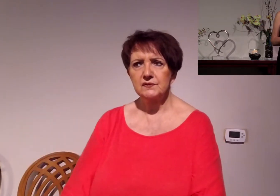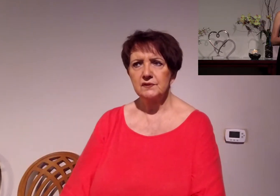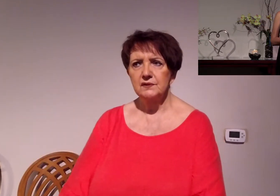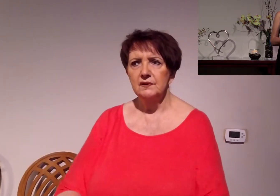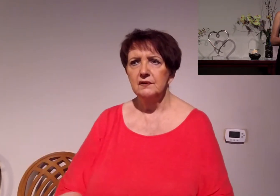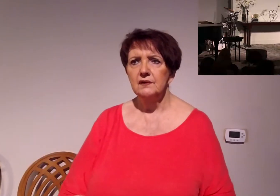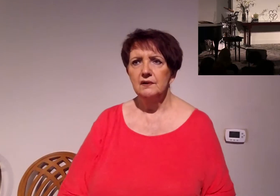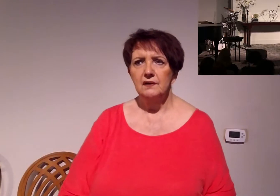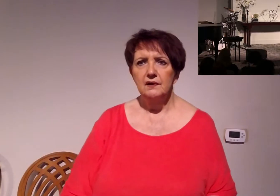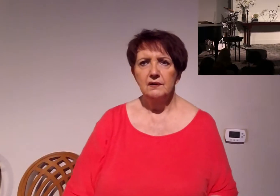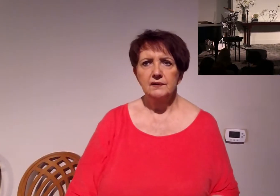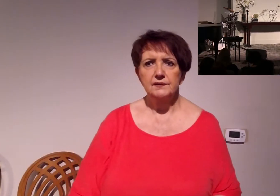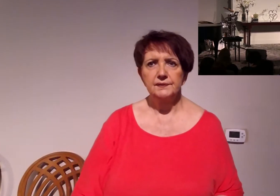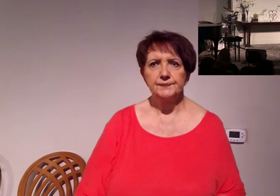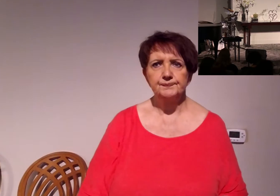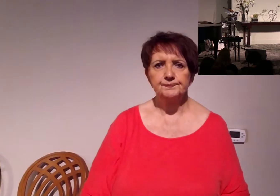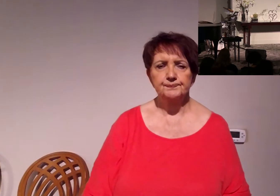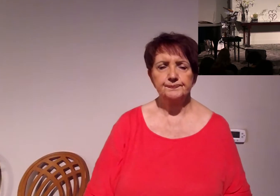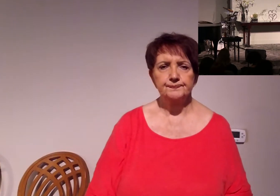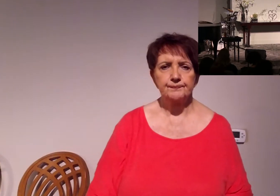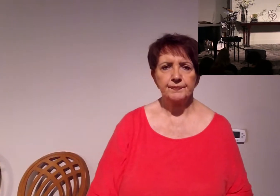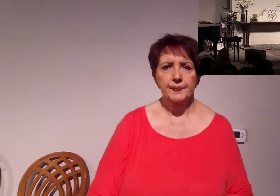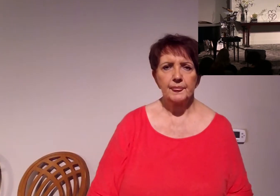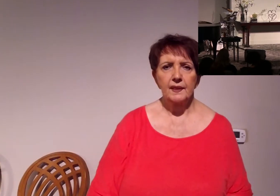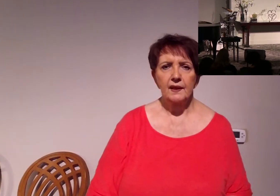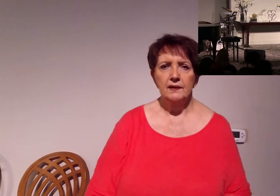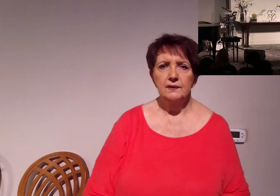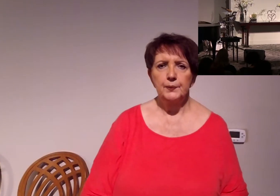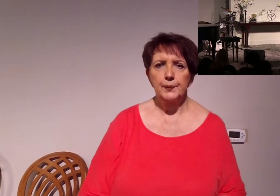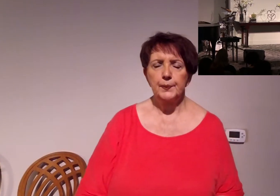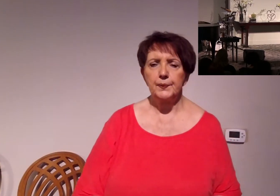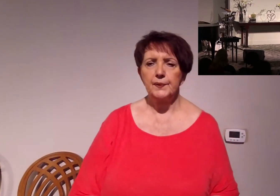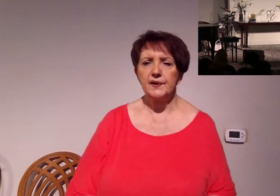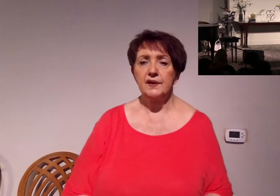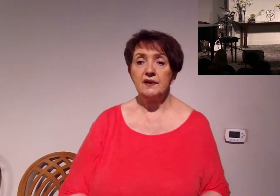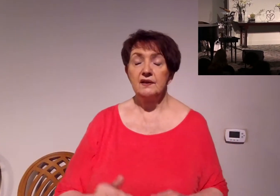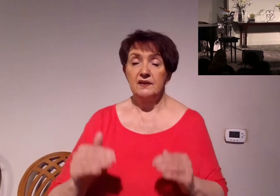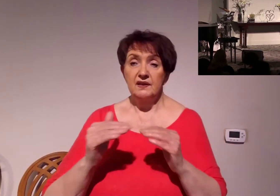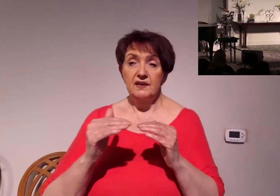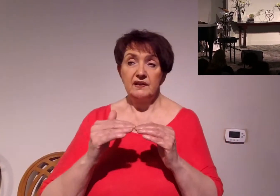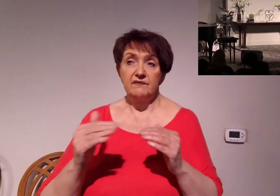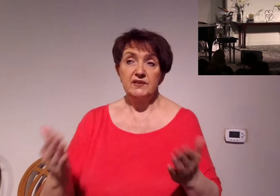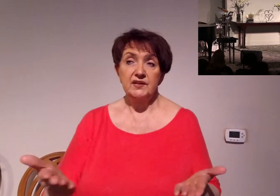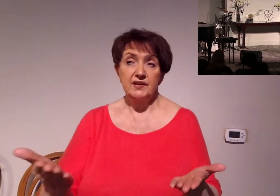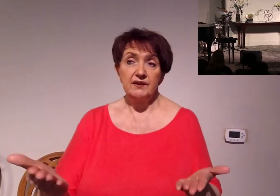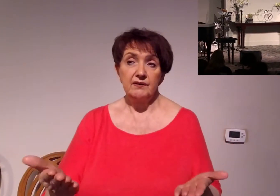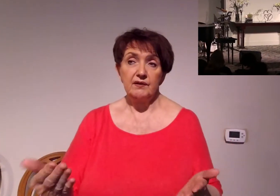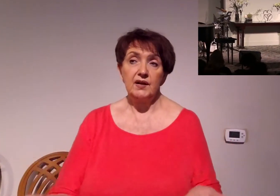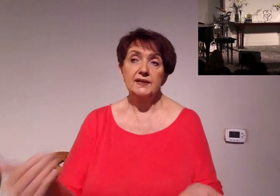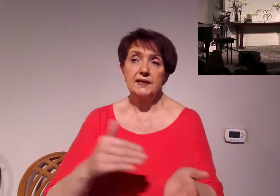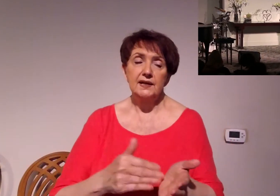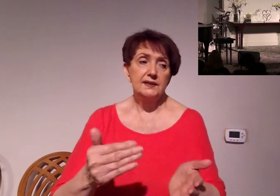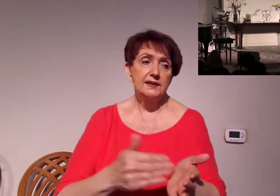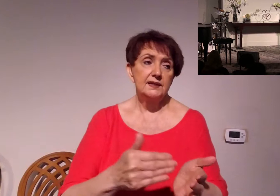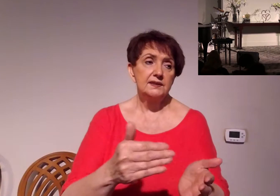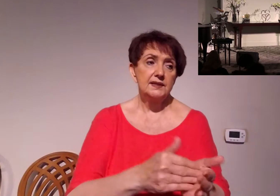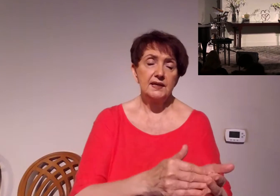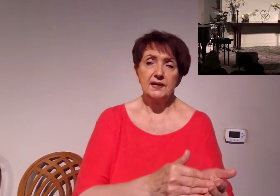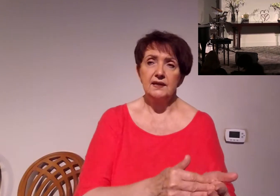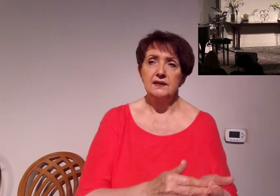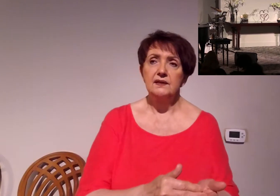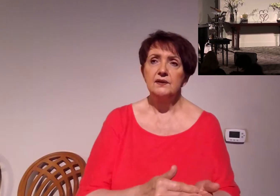ask for what I want. Do you see, even here, over and over and over again, we come to the